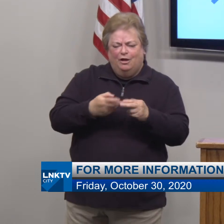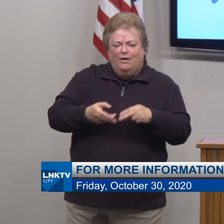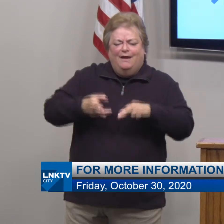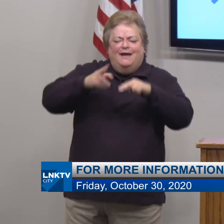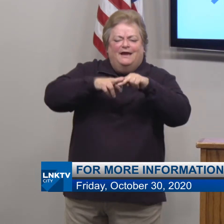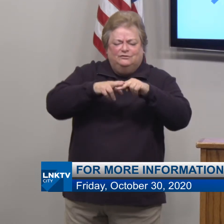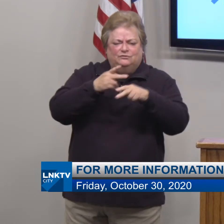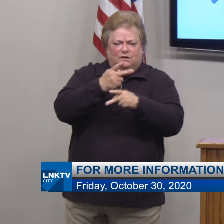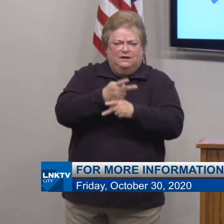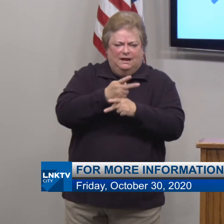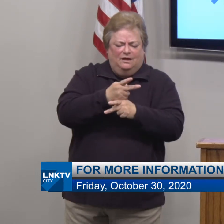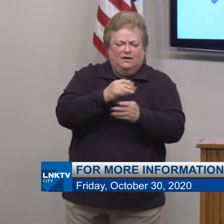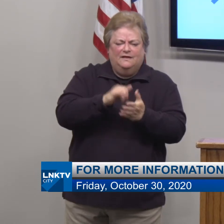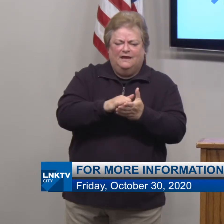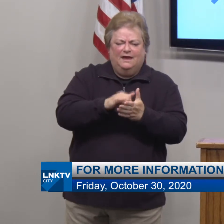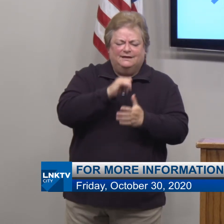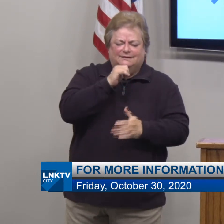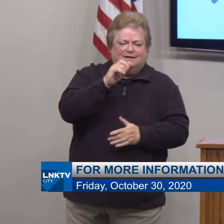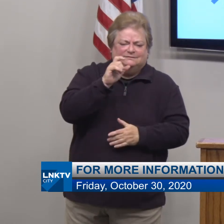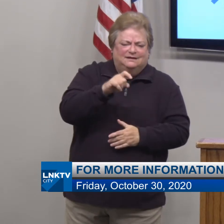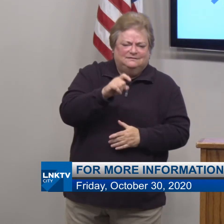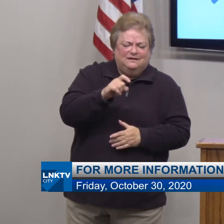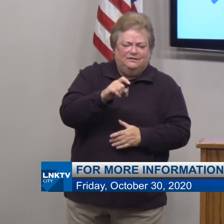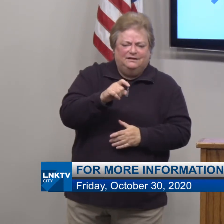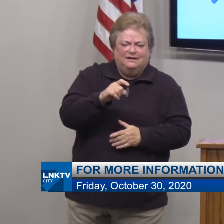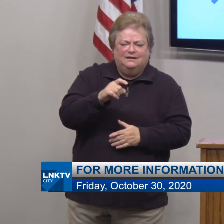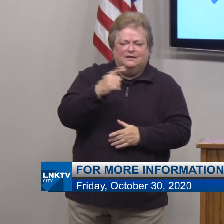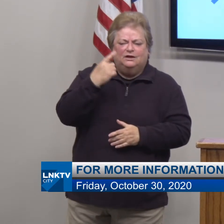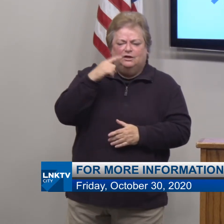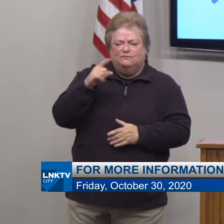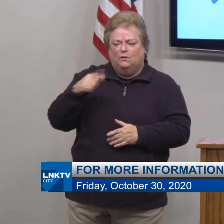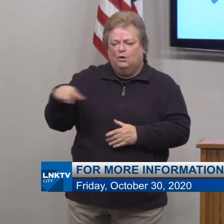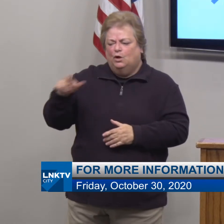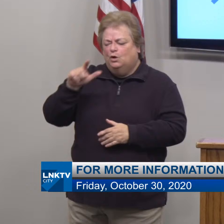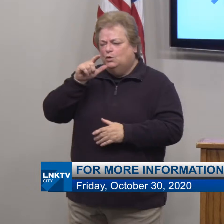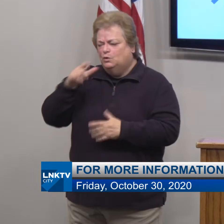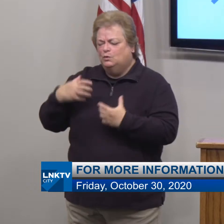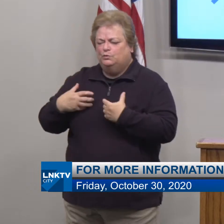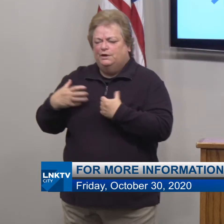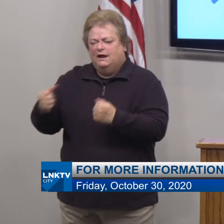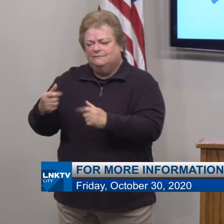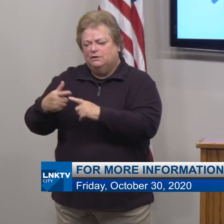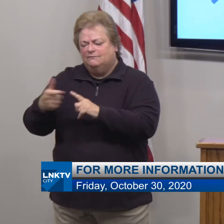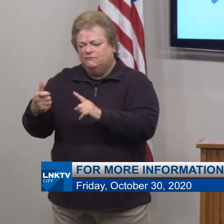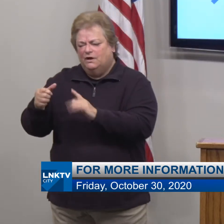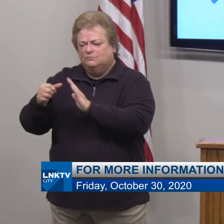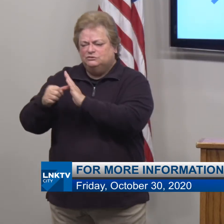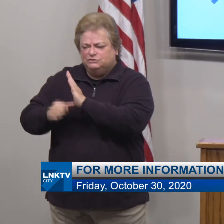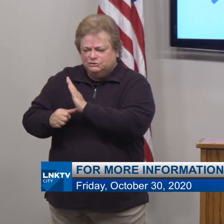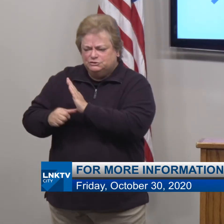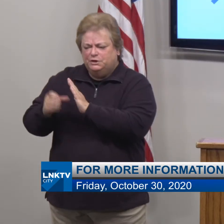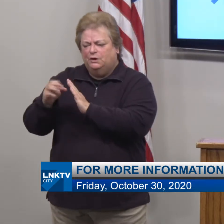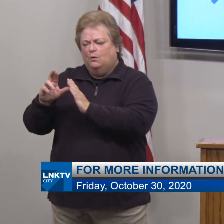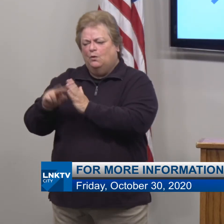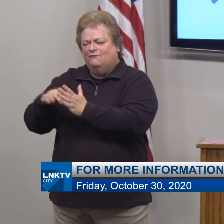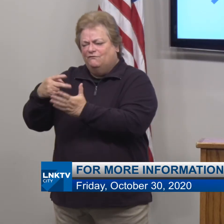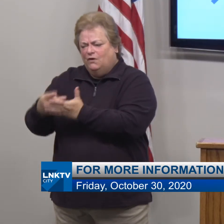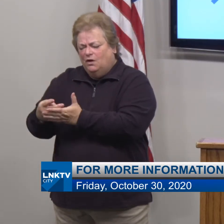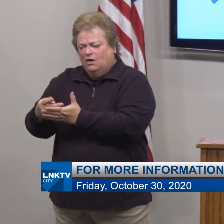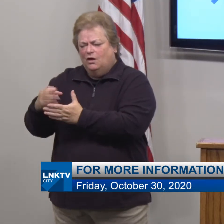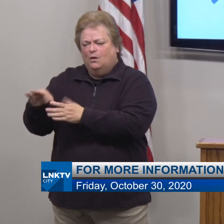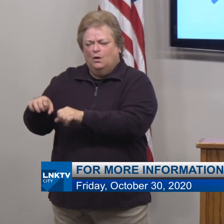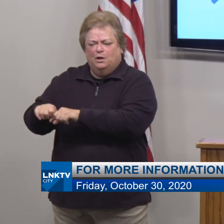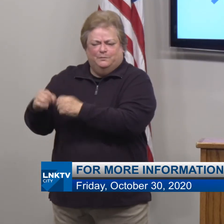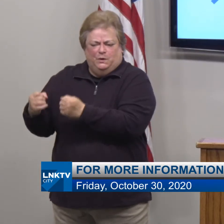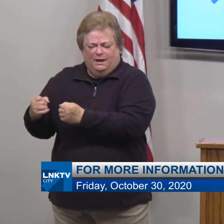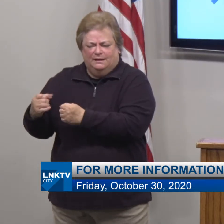not necessarily seen, for example, in people recovering from a surgery or a fall or a break,